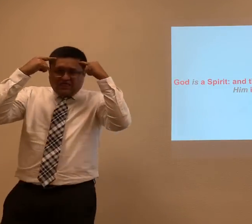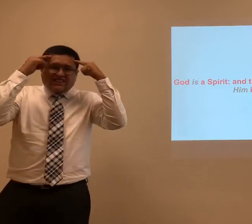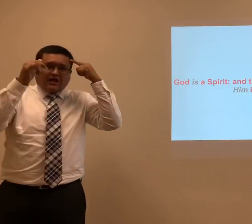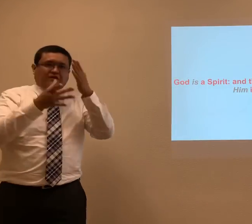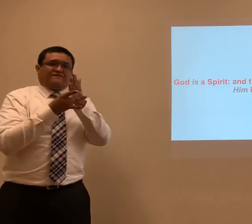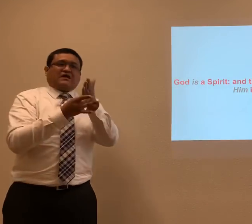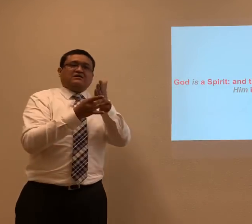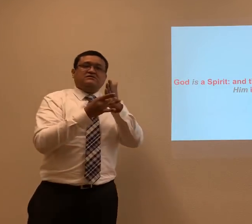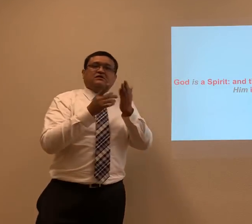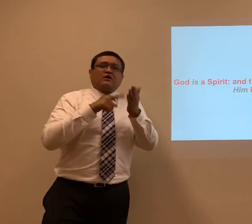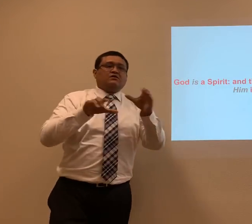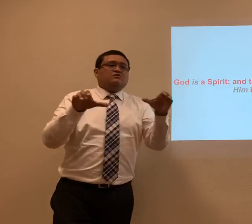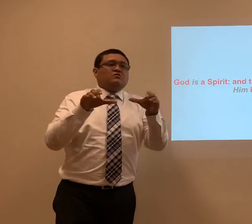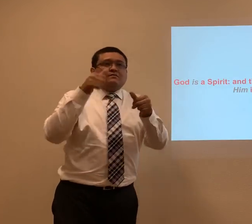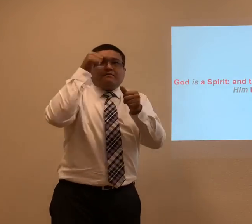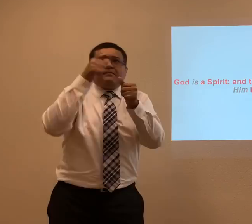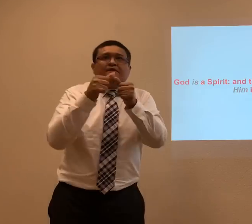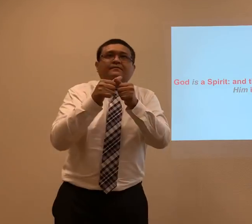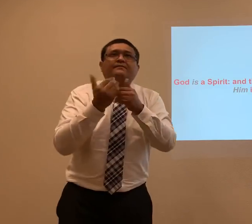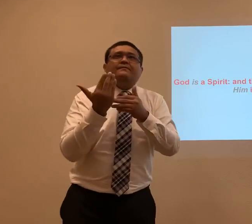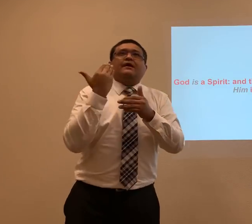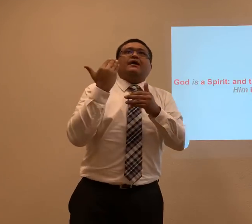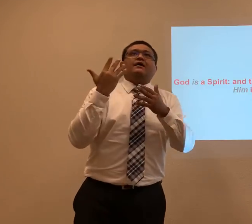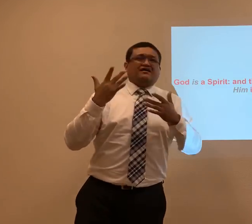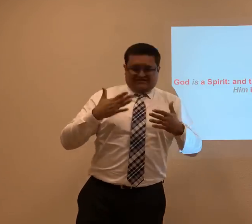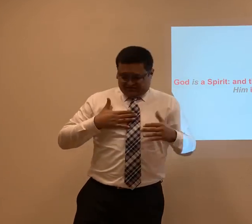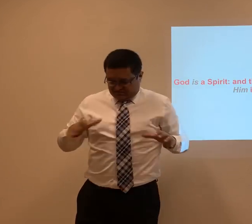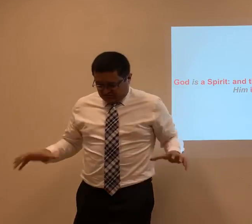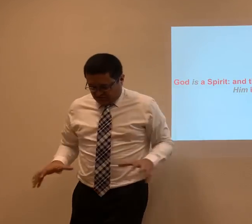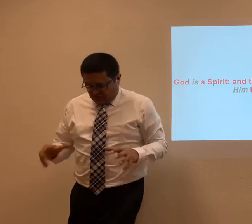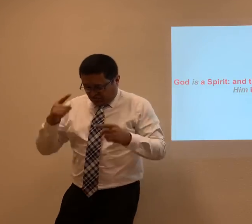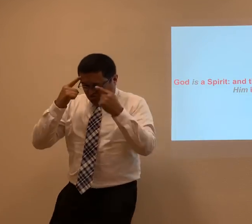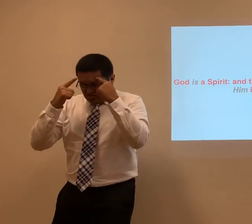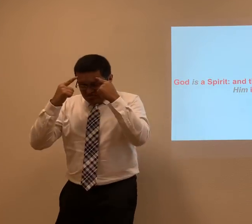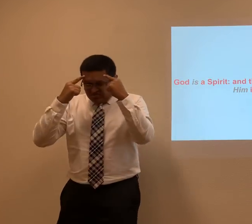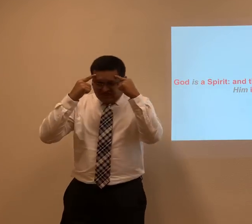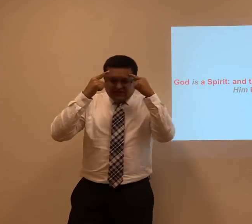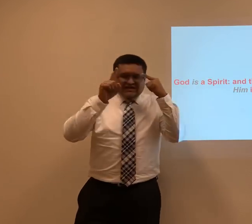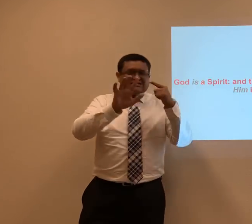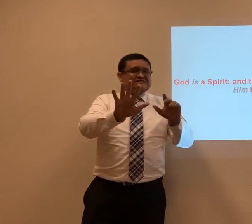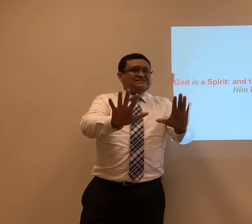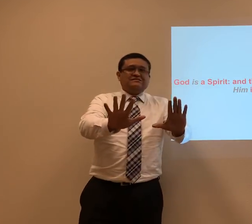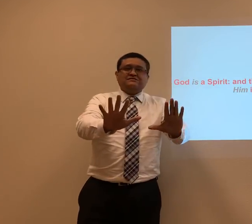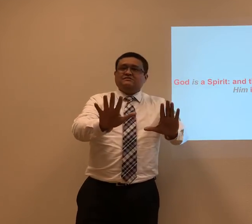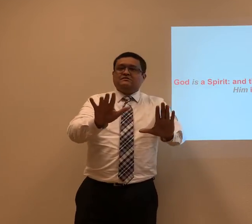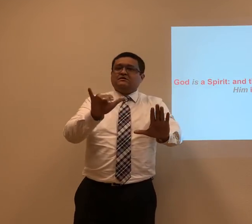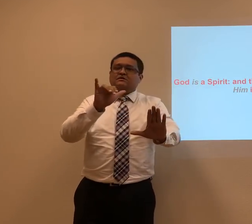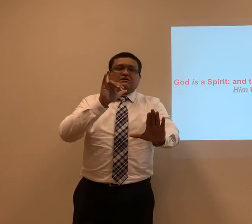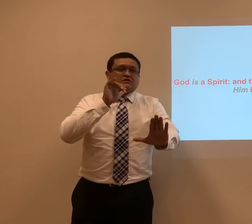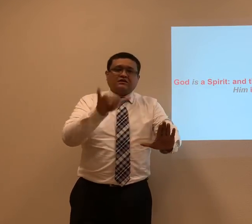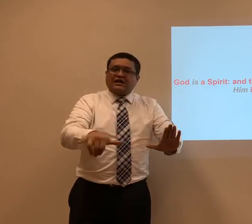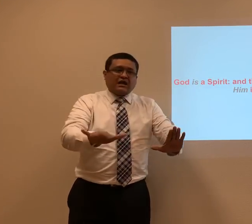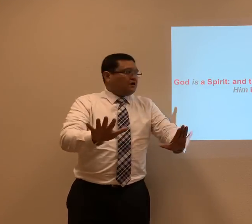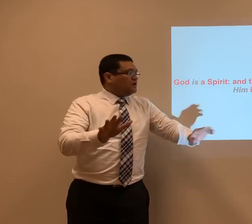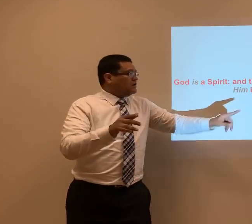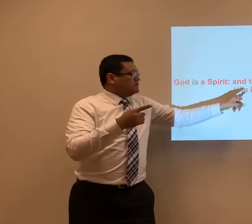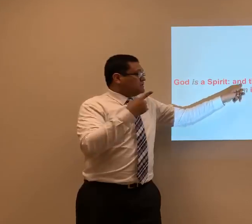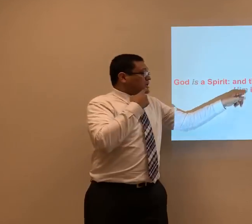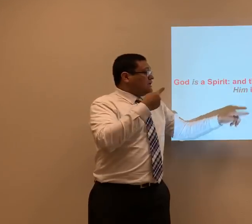just stop focusing on it. You know, your mind, you're always thinking about what happened in the past and all that. But you got